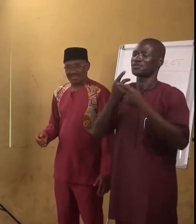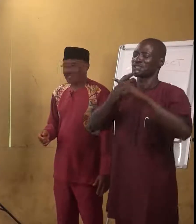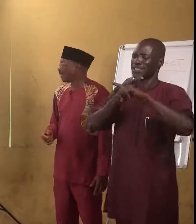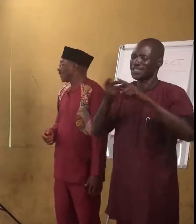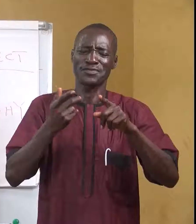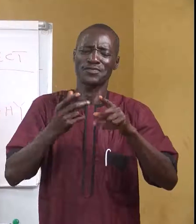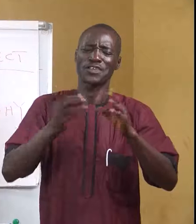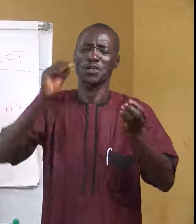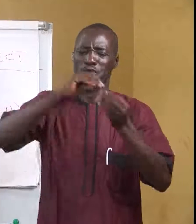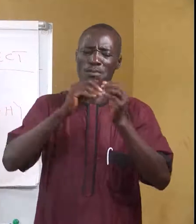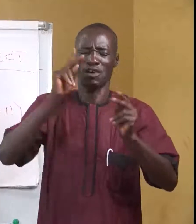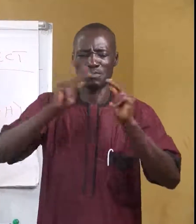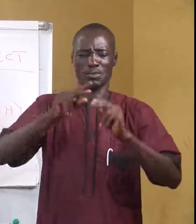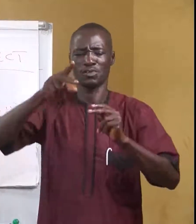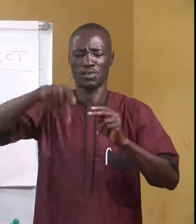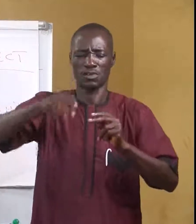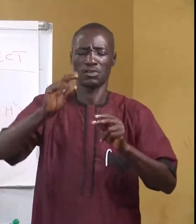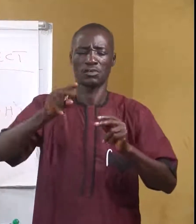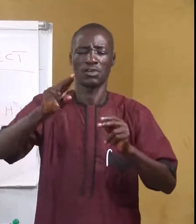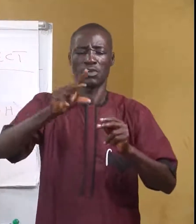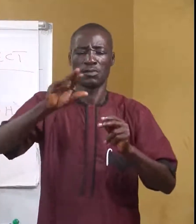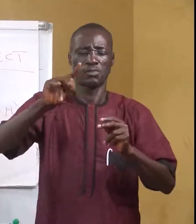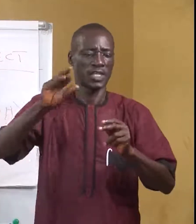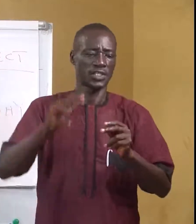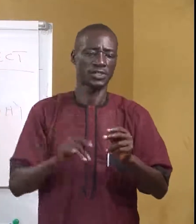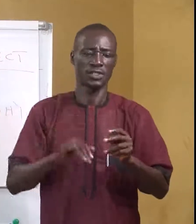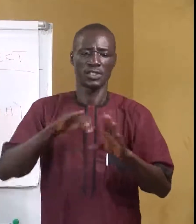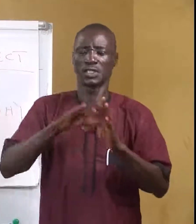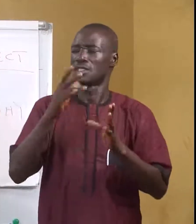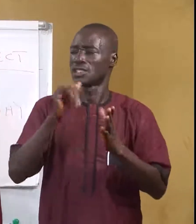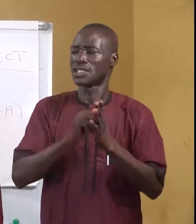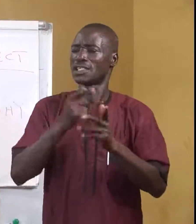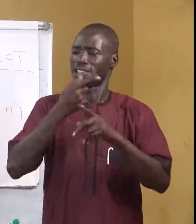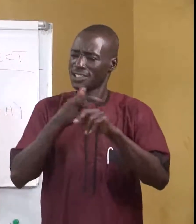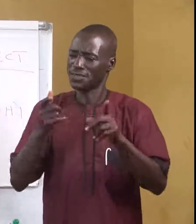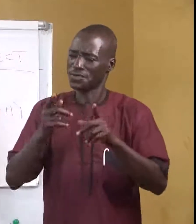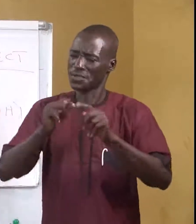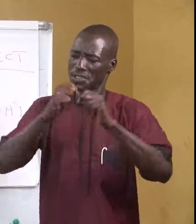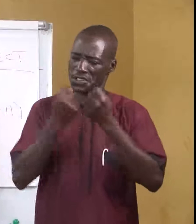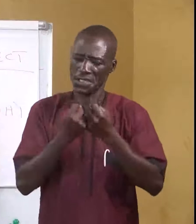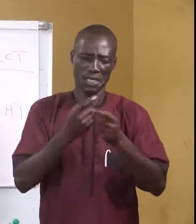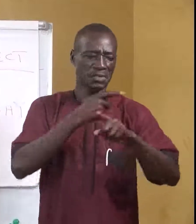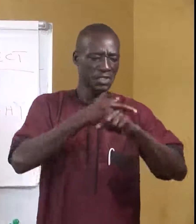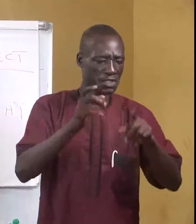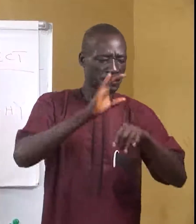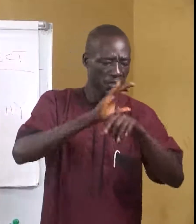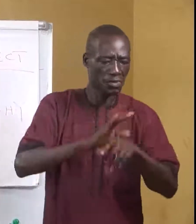population. Heterogeneous population in the sense that different cultural background